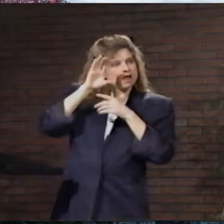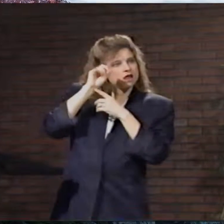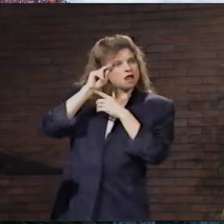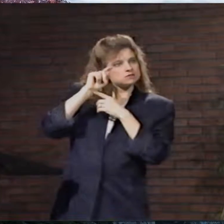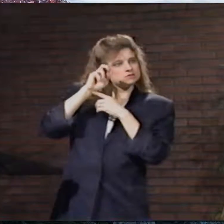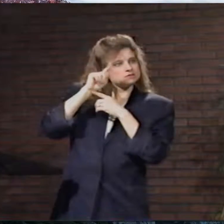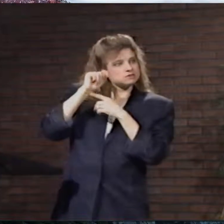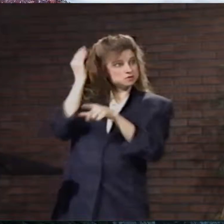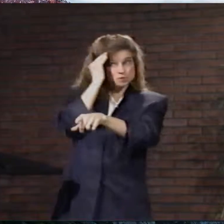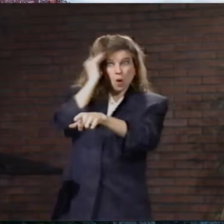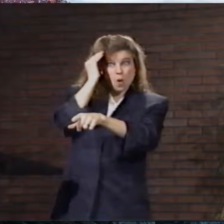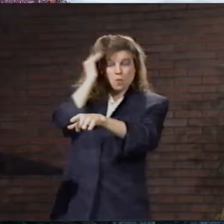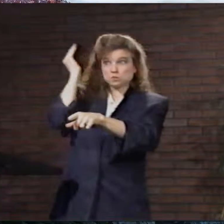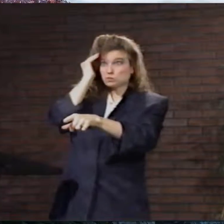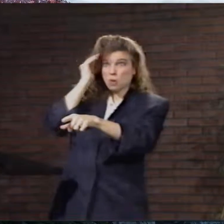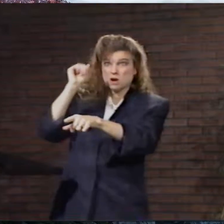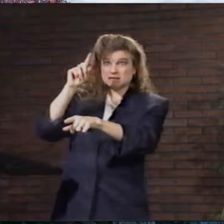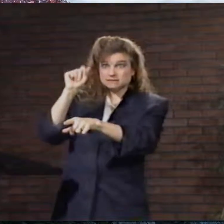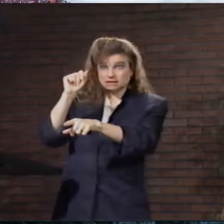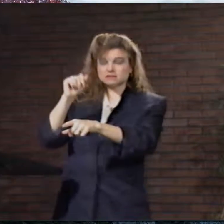me.